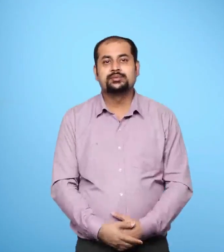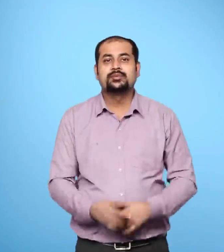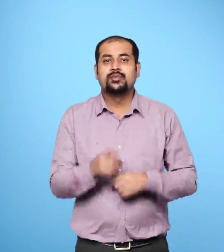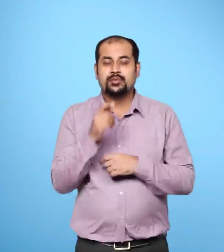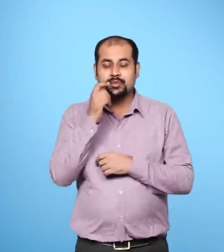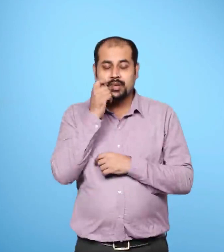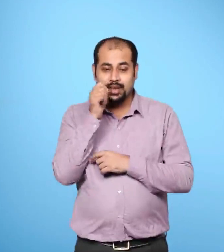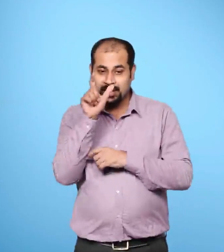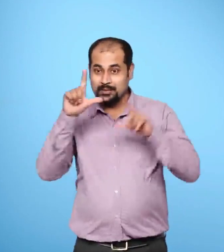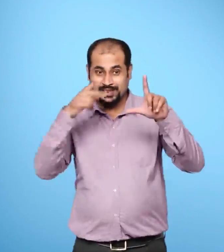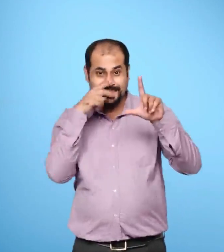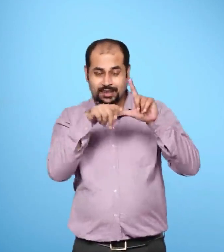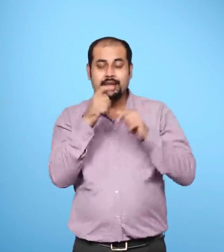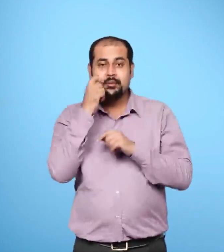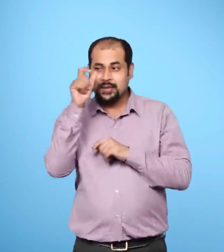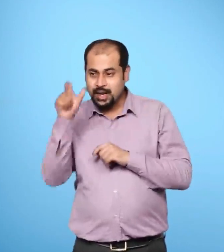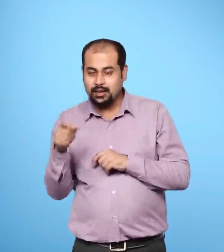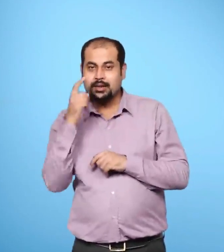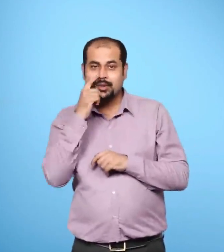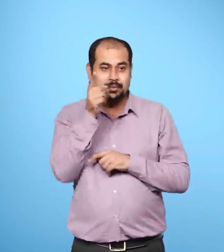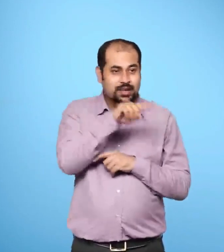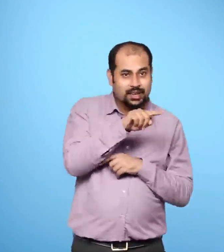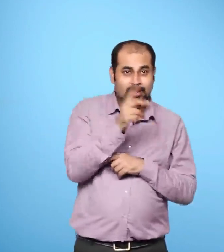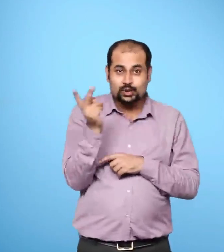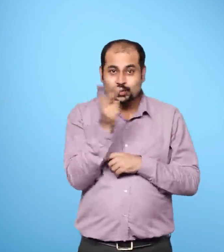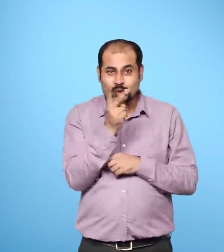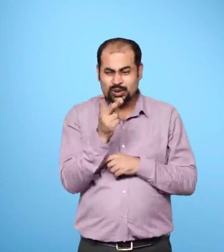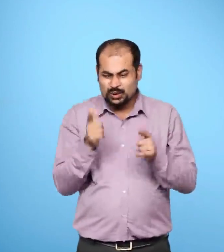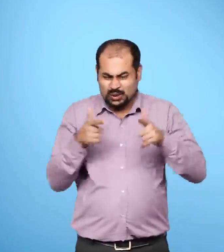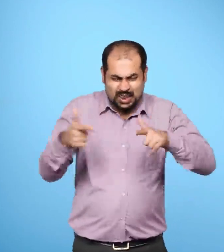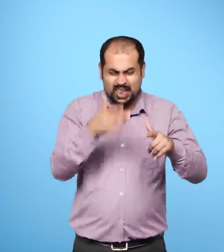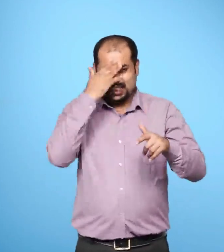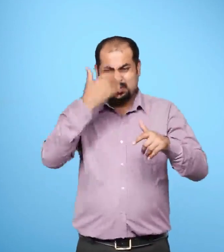A man and a woman are throwing the rats down from their roofs on the streets.